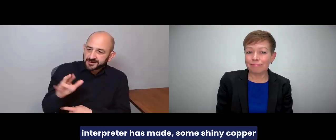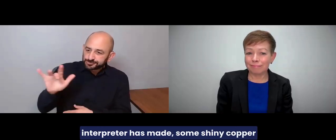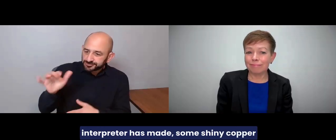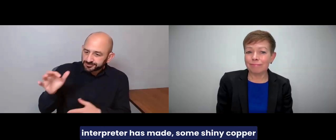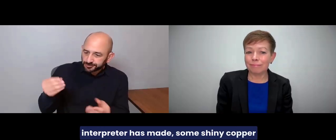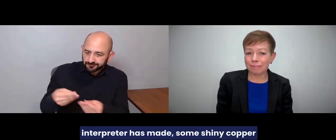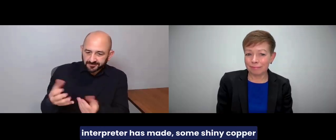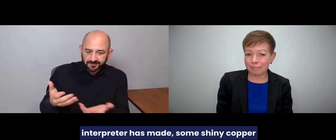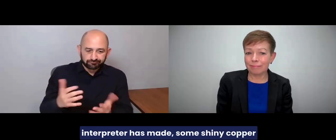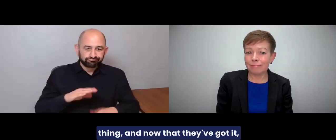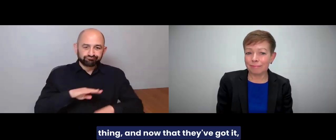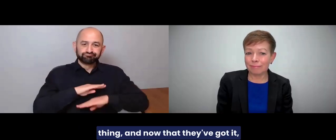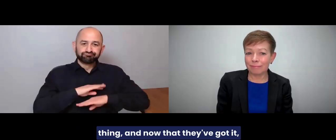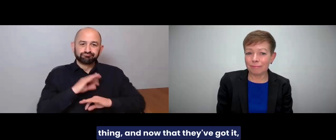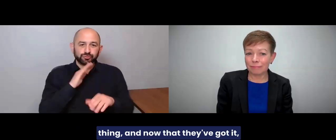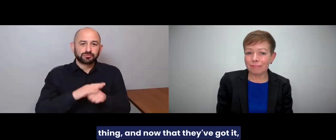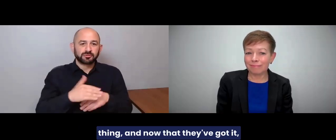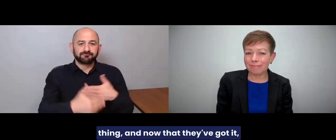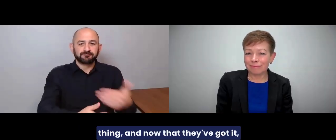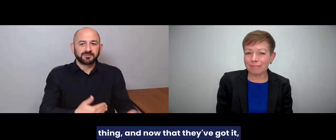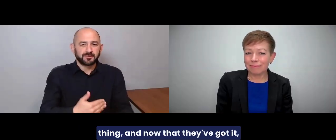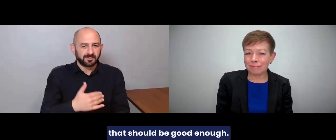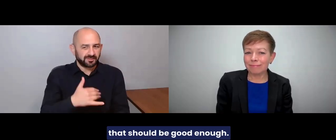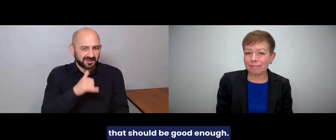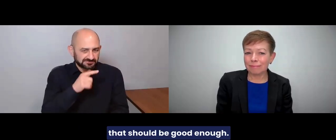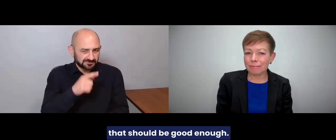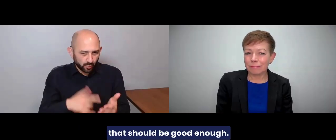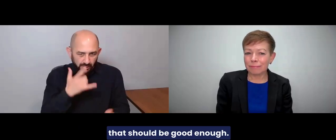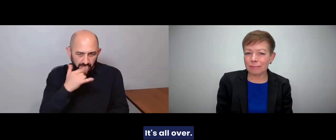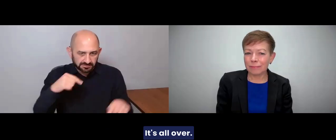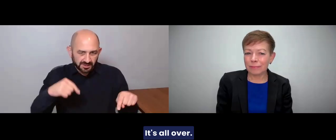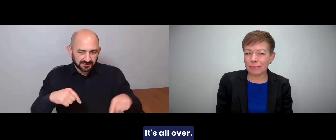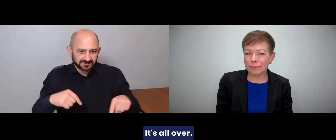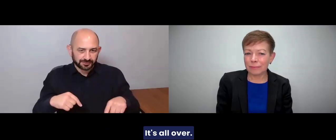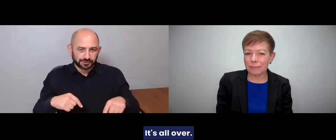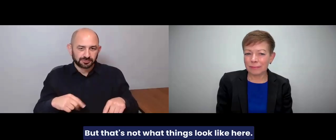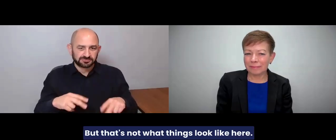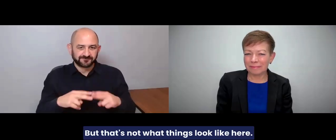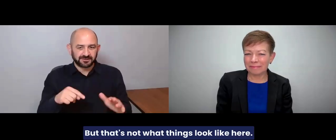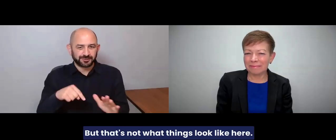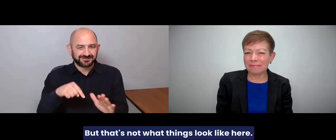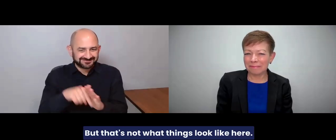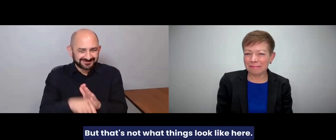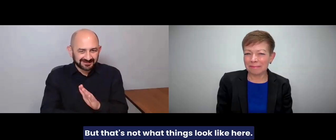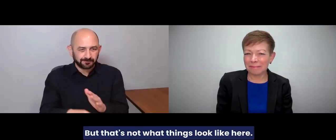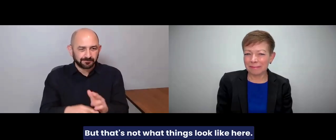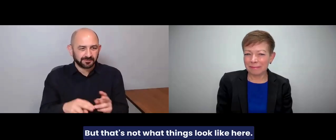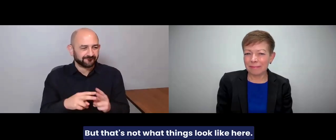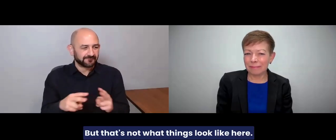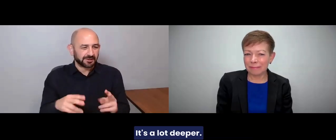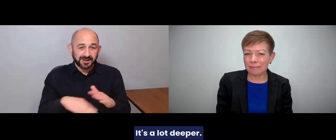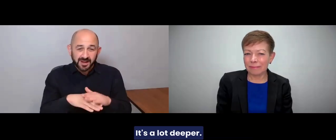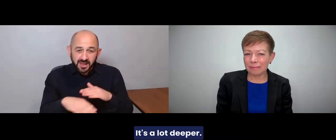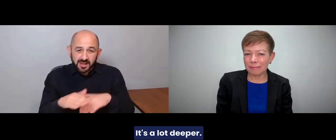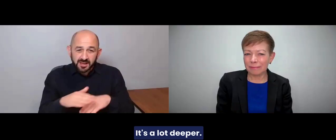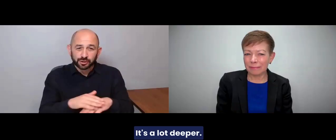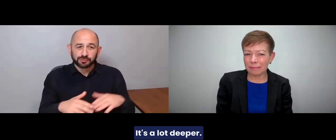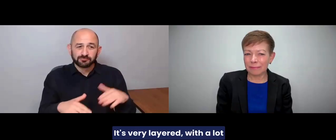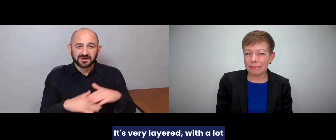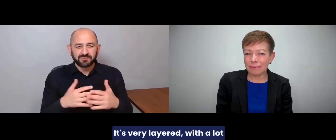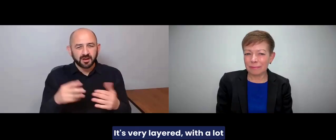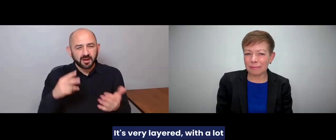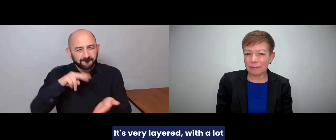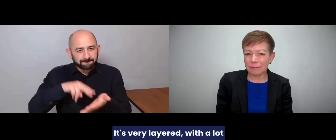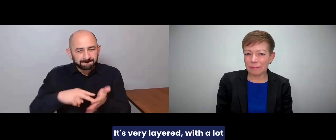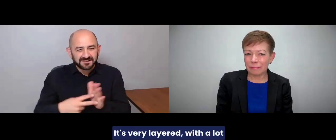made, some shiny copper thing, and now that they've got it, that should be good enough. It's all over. But that's not what things look like here. It's a lot deeper.